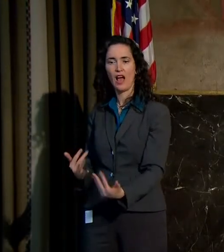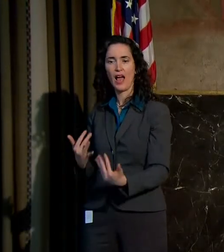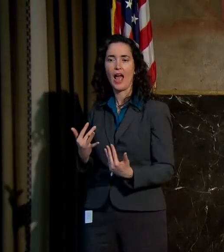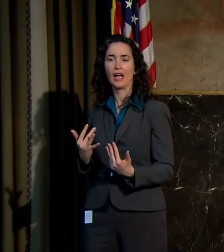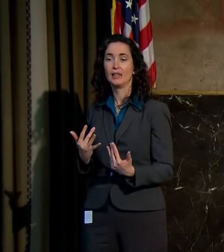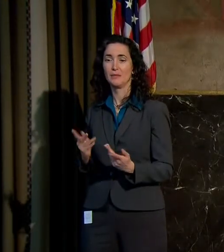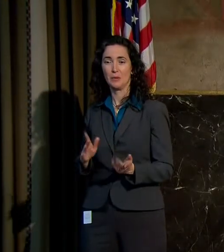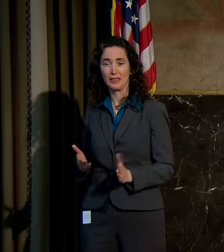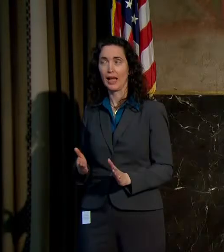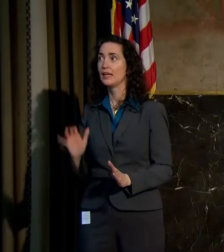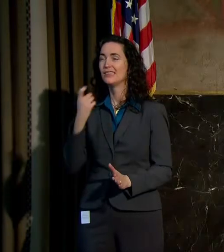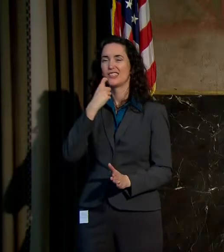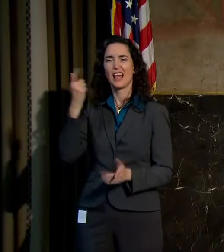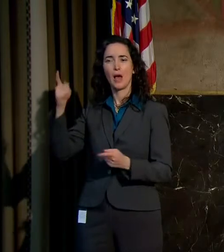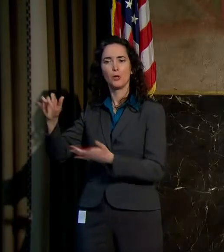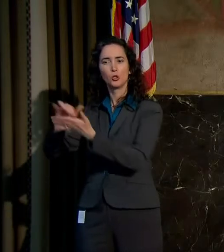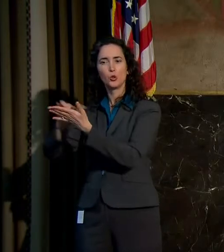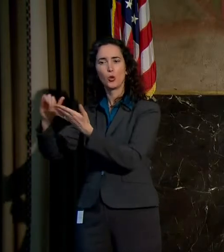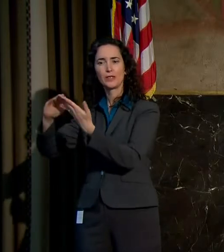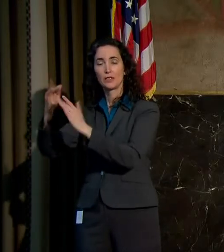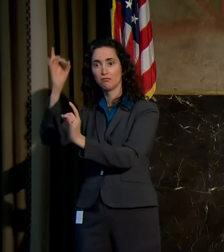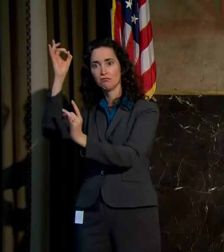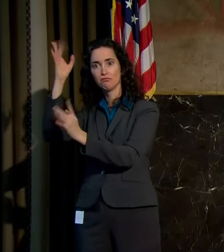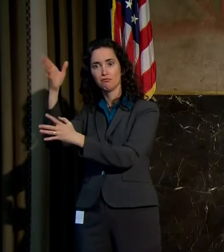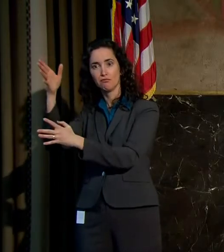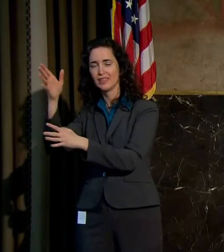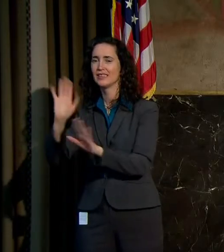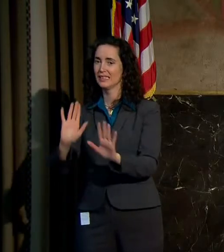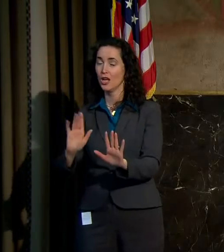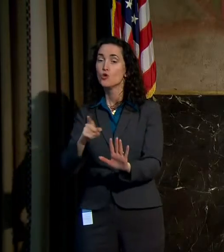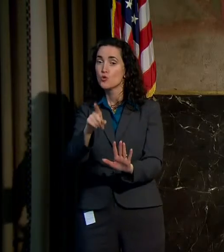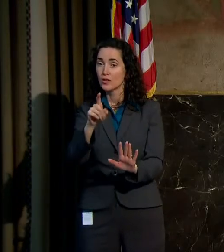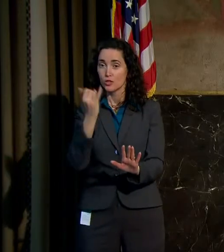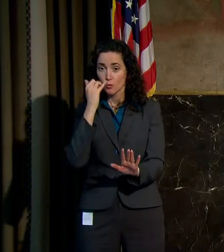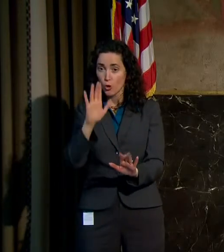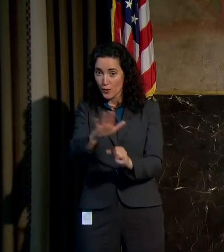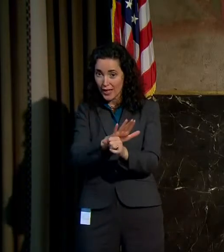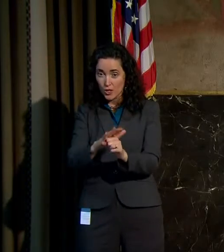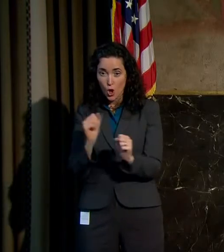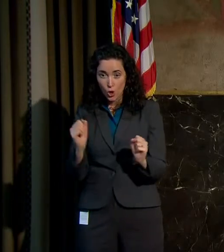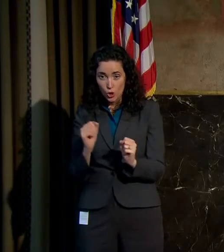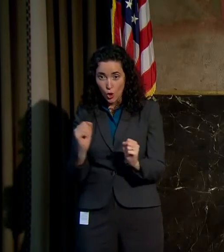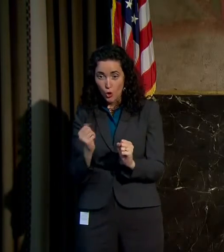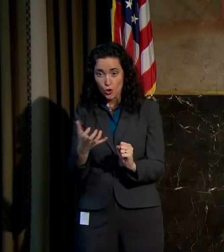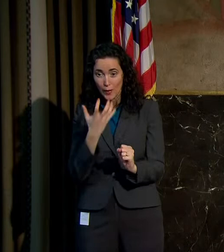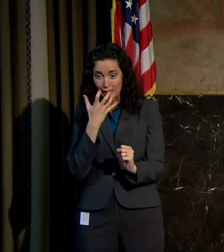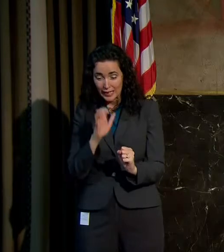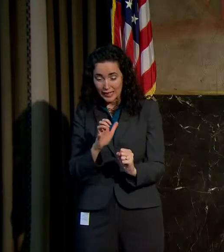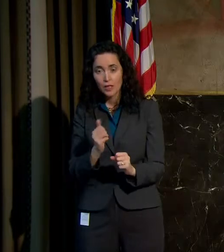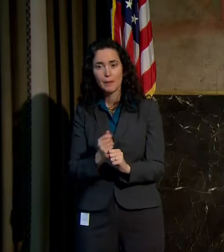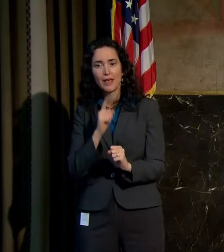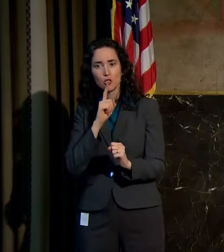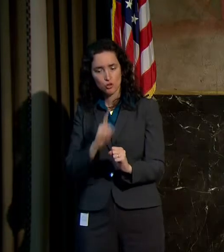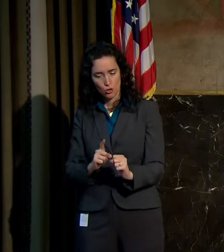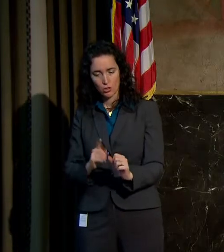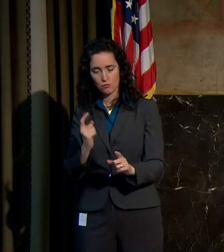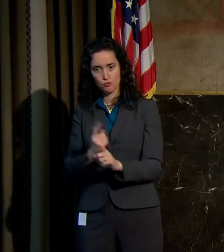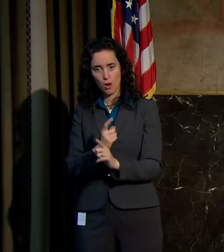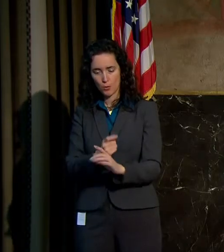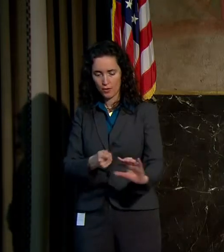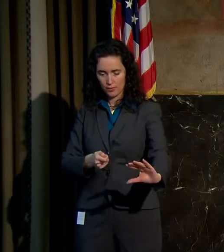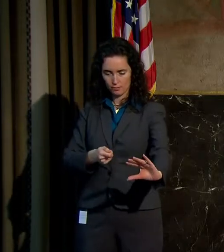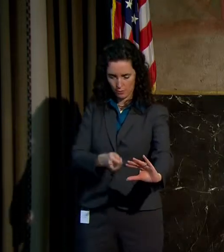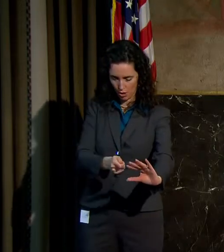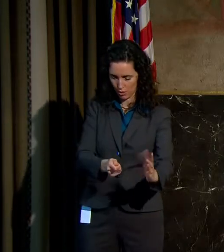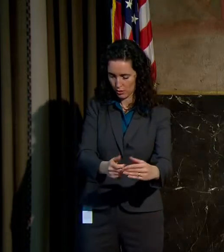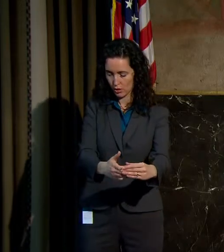ago on that level. So if you do need a space heater, make sure it's properly footed on the floor